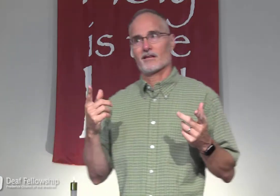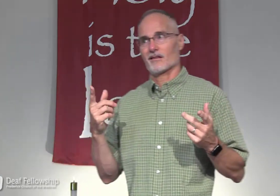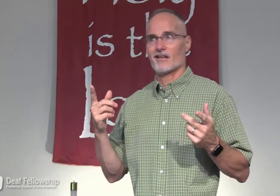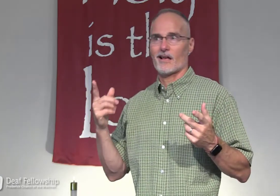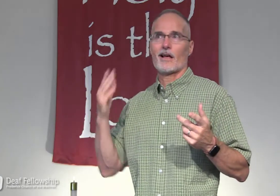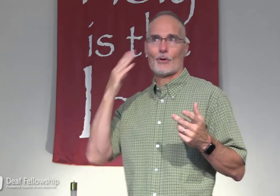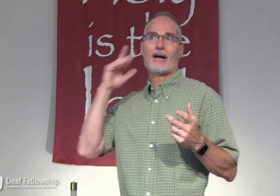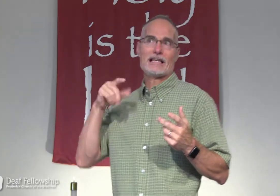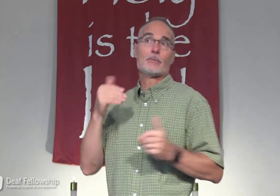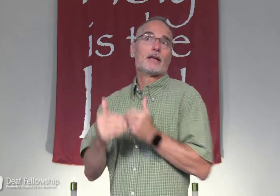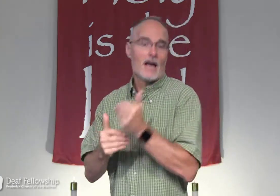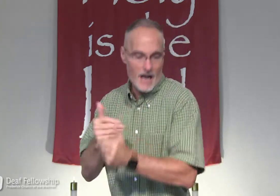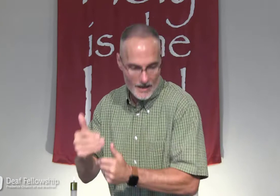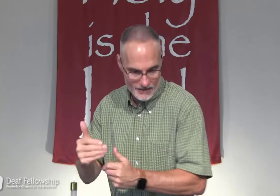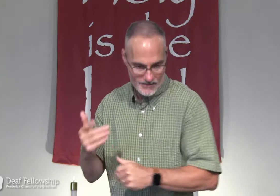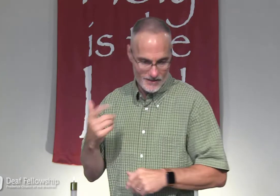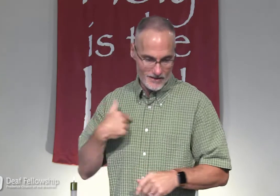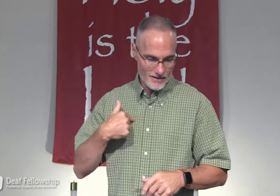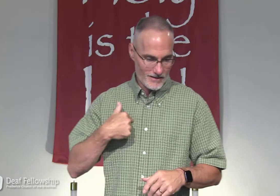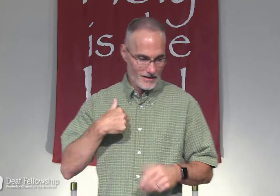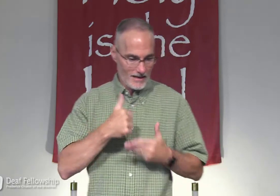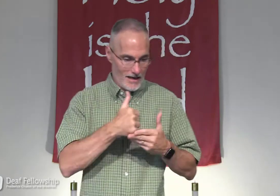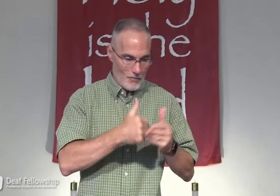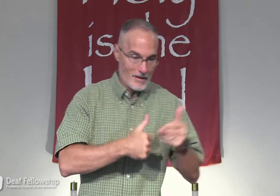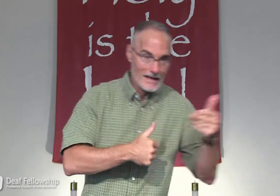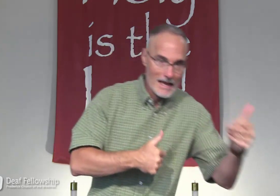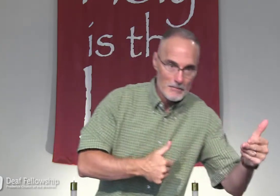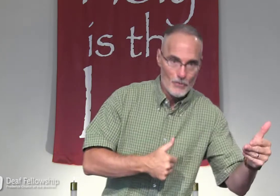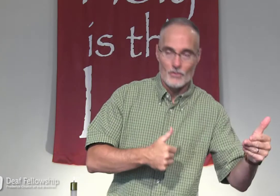something. I know I need to be kind.